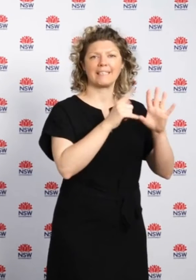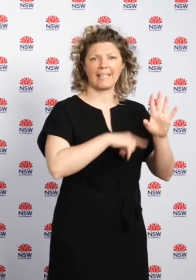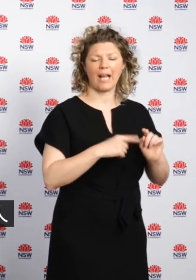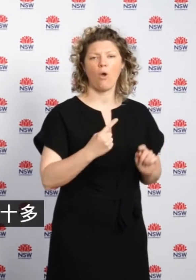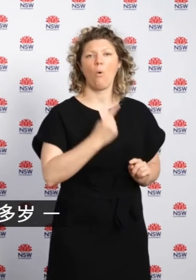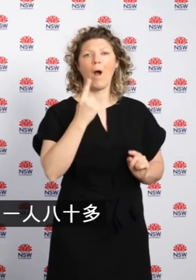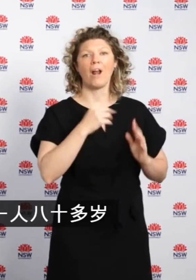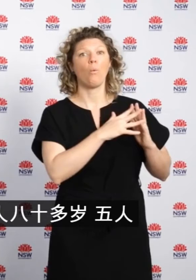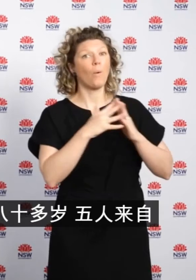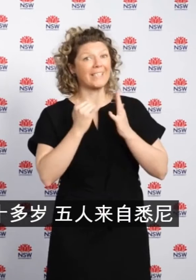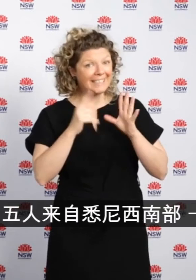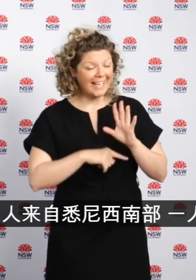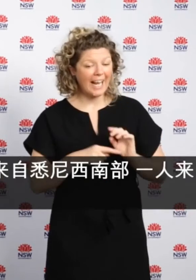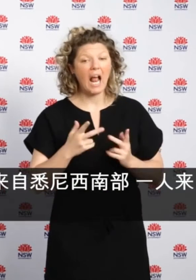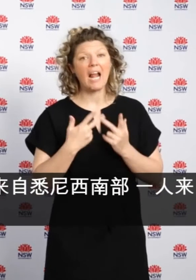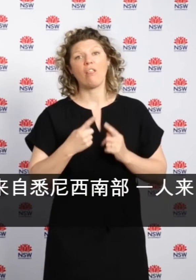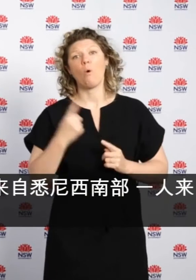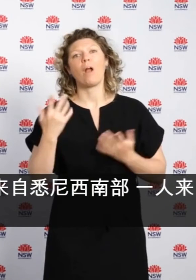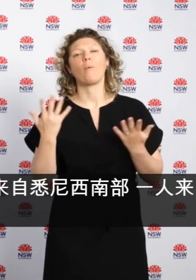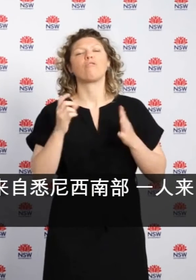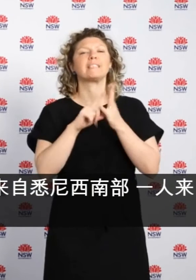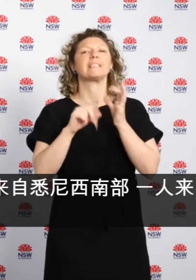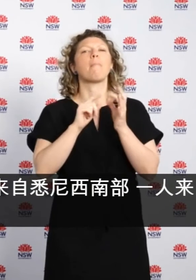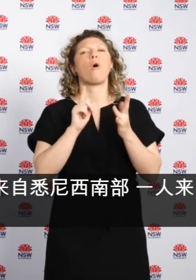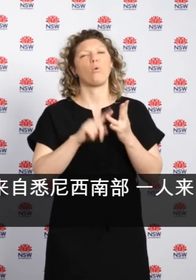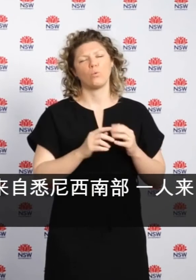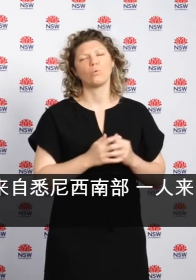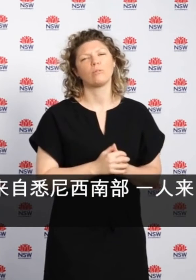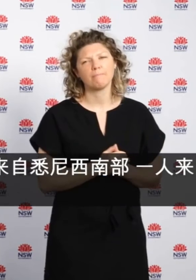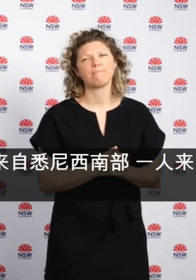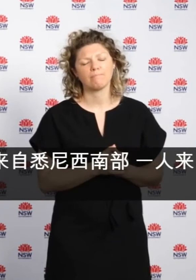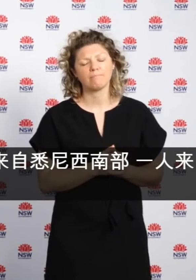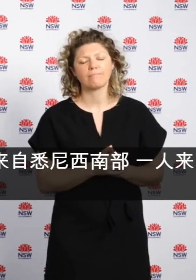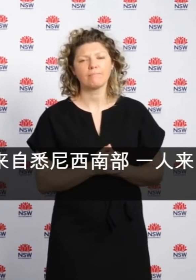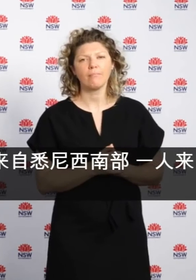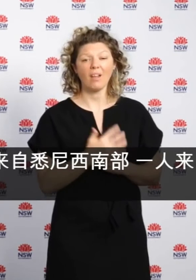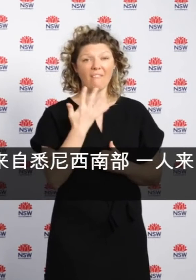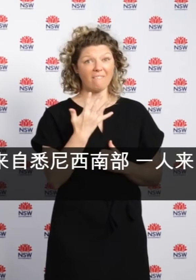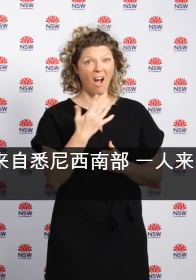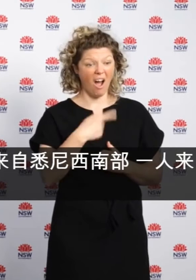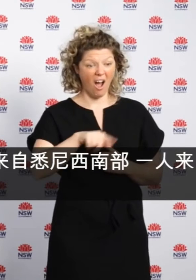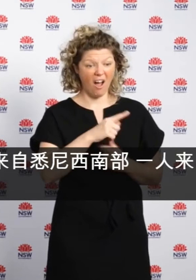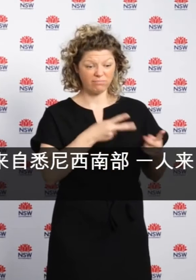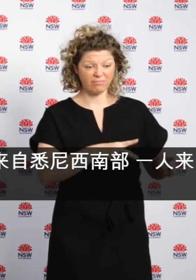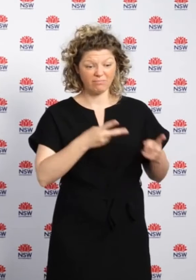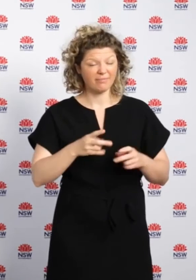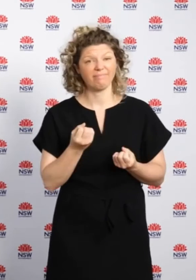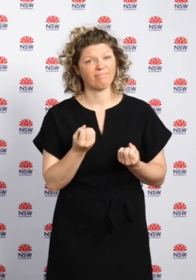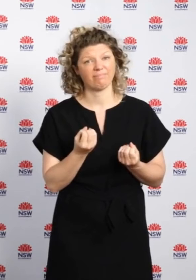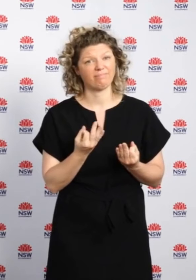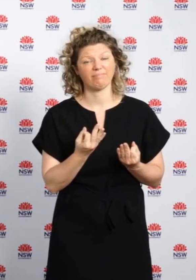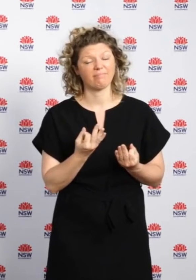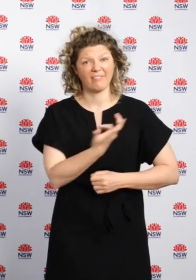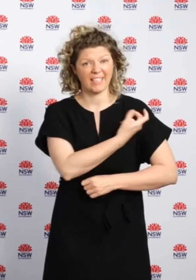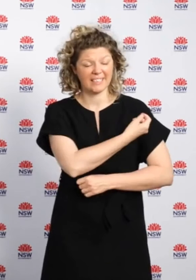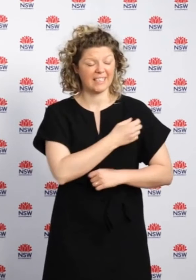from western Sydney, and 1 person was from Dubbo. 5 people were not vaccinated, and 2 people who